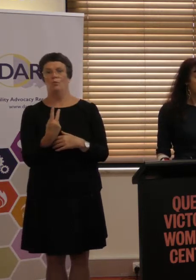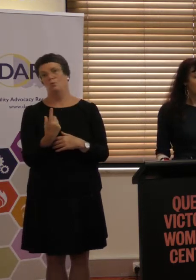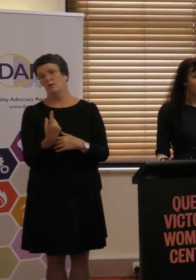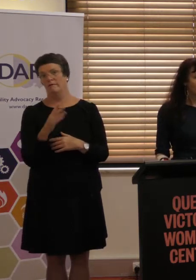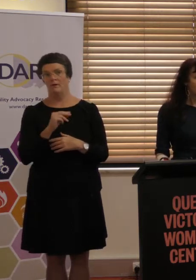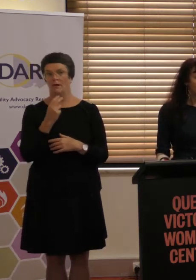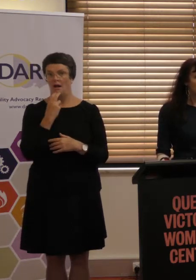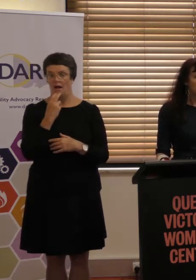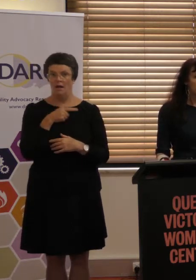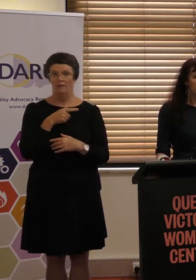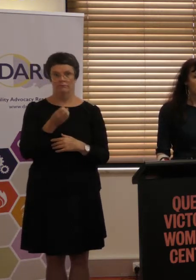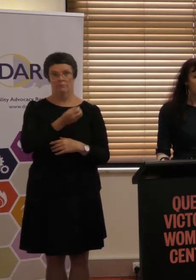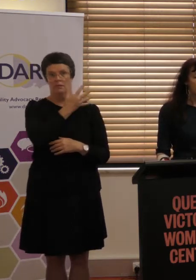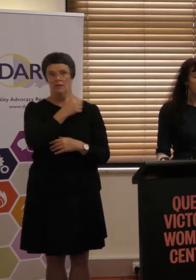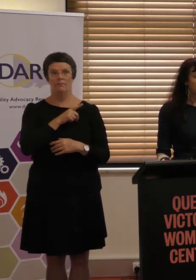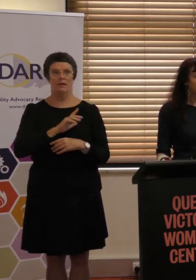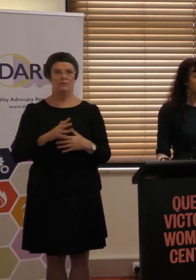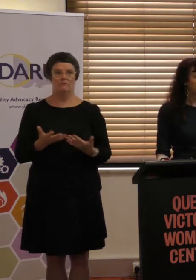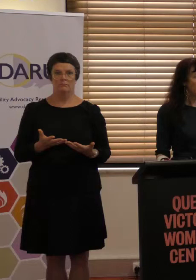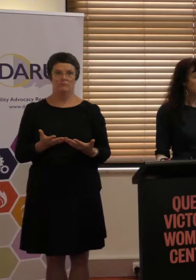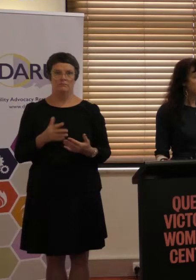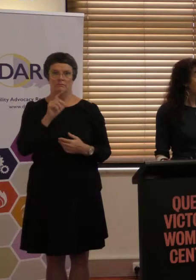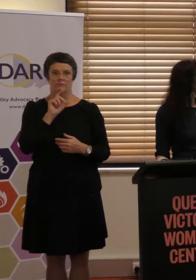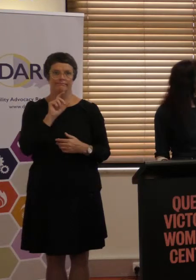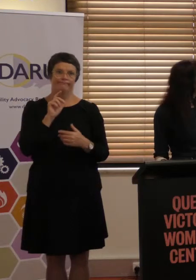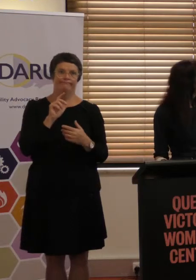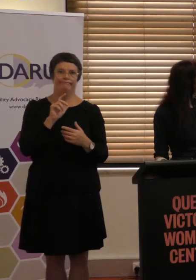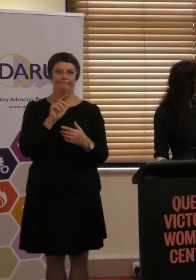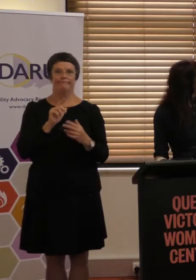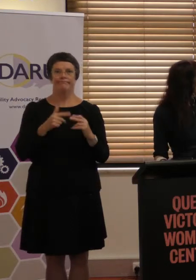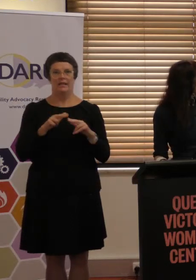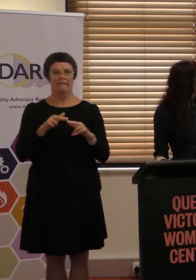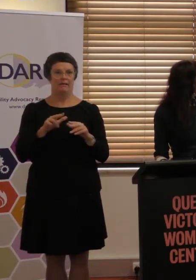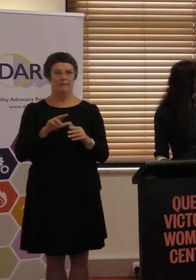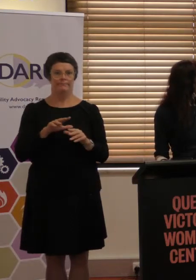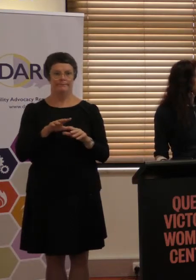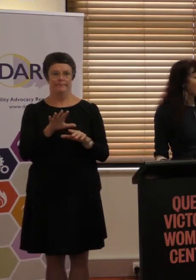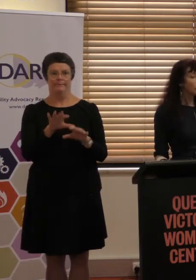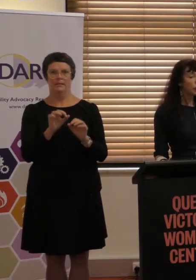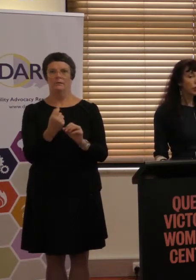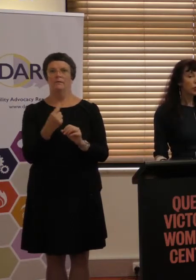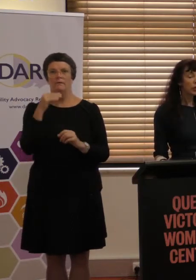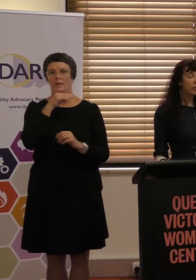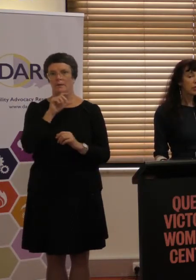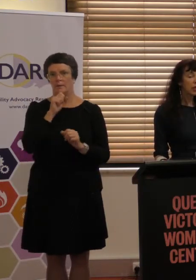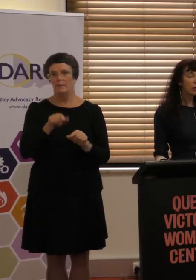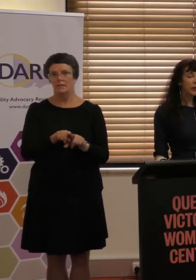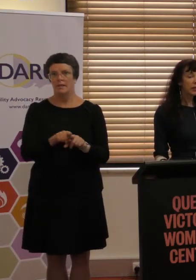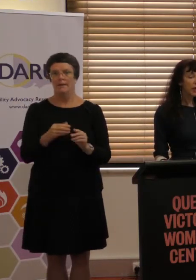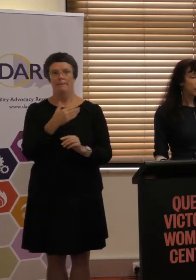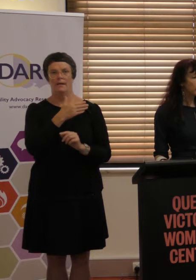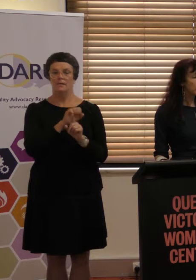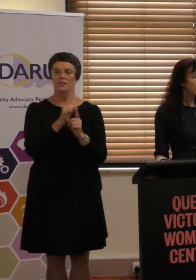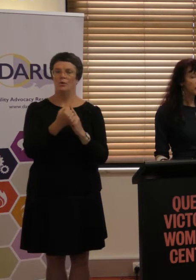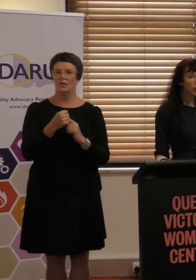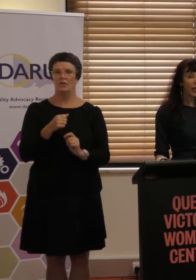easily pick one that's probably almost the same from Melbourne. But this is a child who is, I think he's